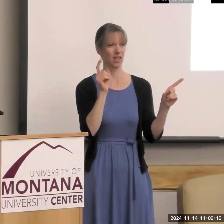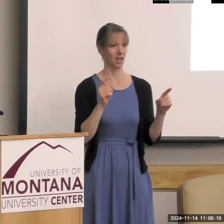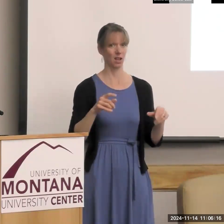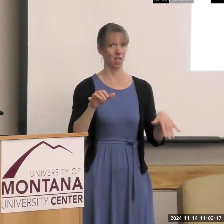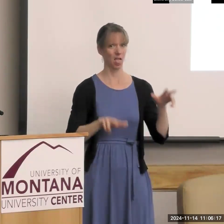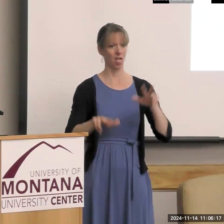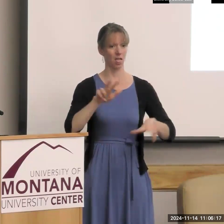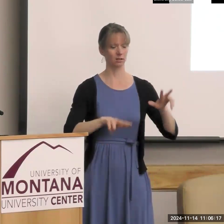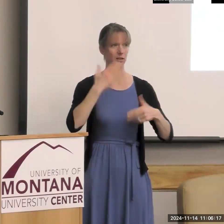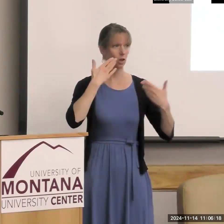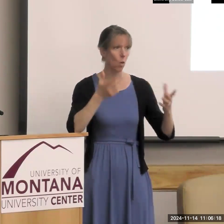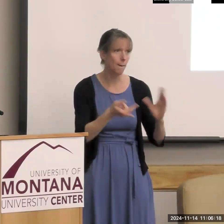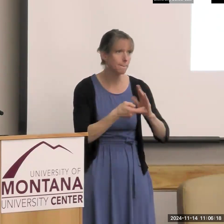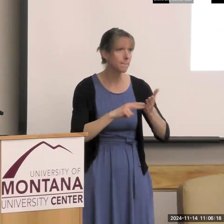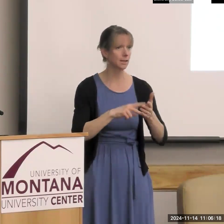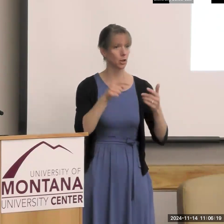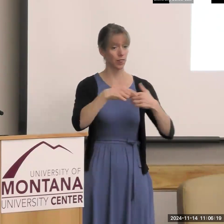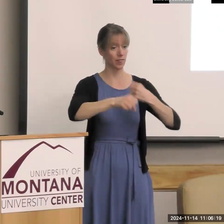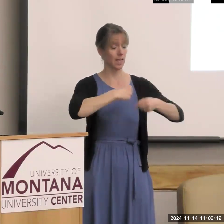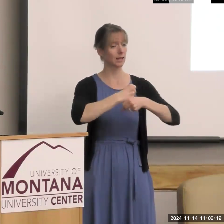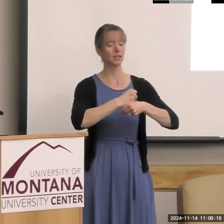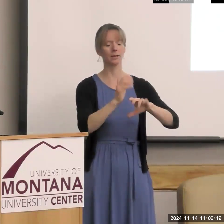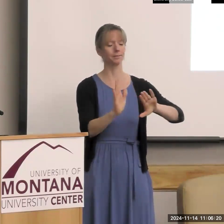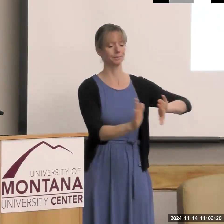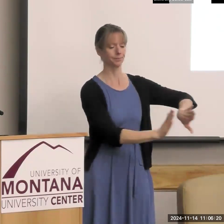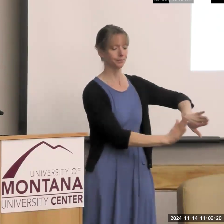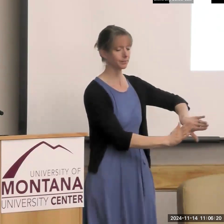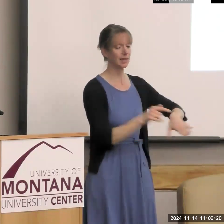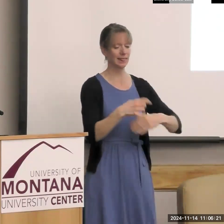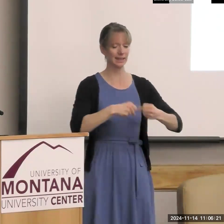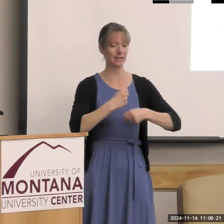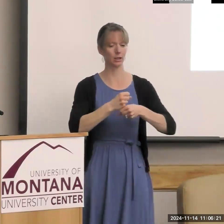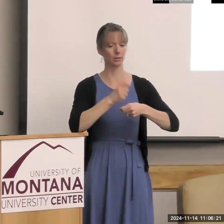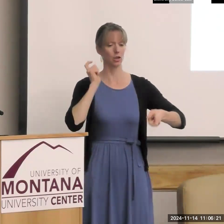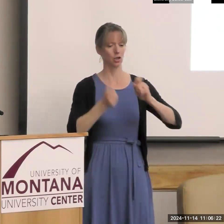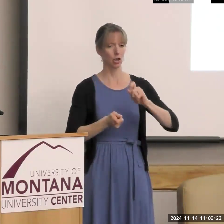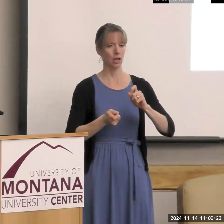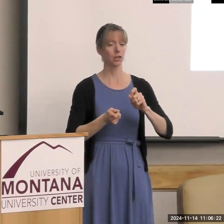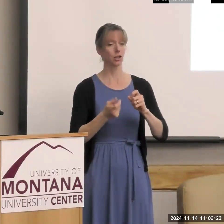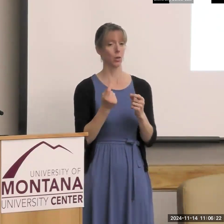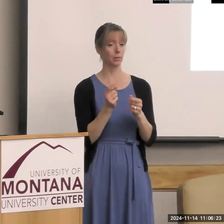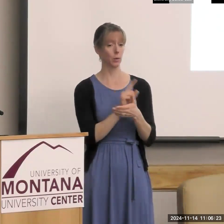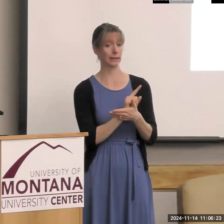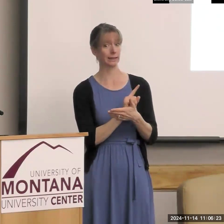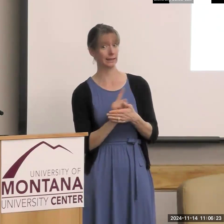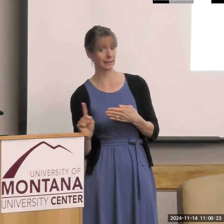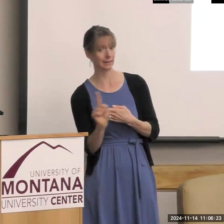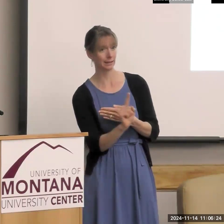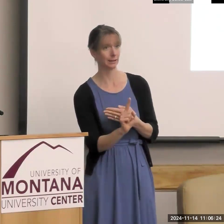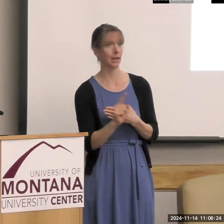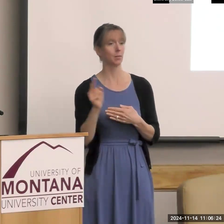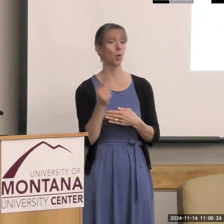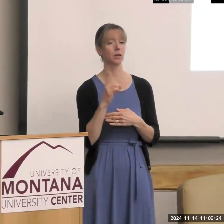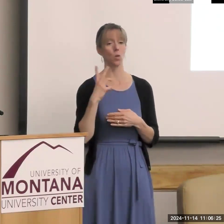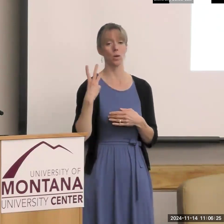were doing, what it meant and all of that. So then this year, what we've decided to do, and this is where I'm going next week, is back down to DC,